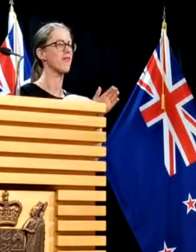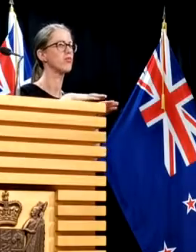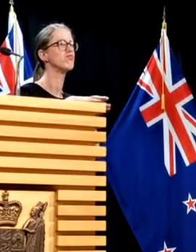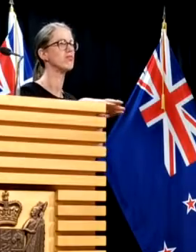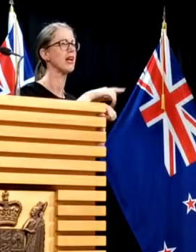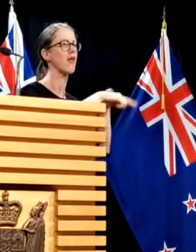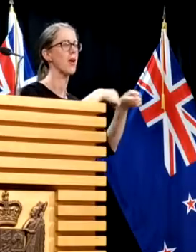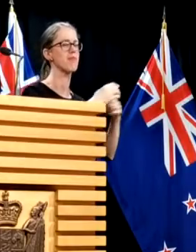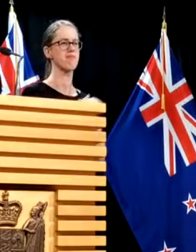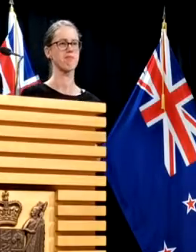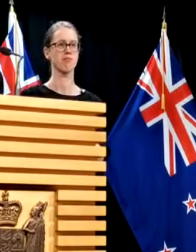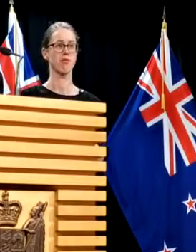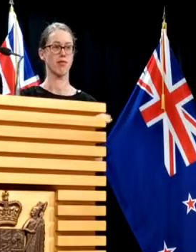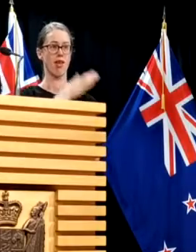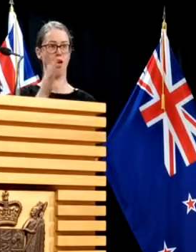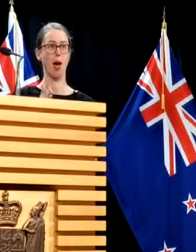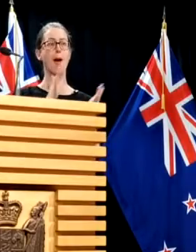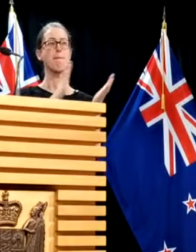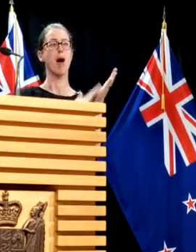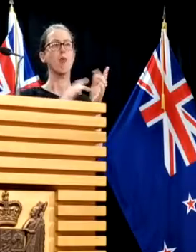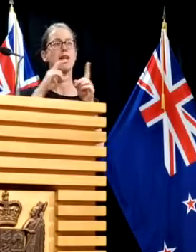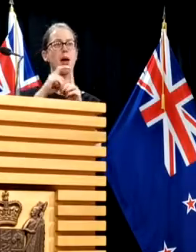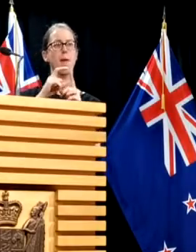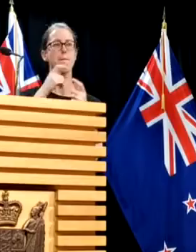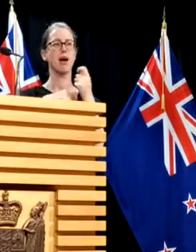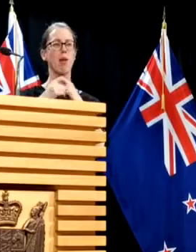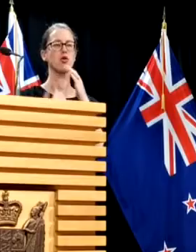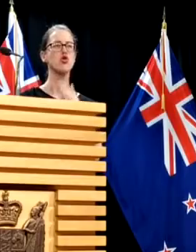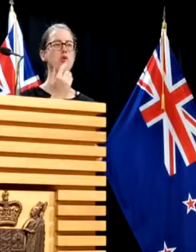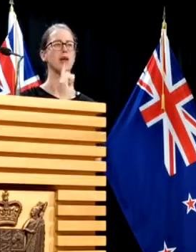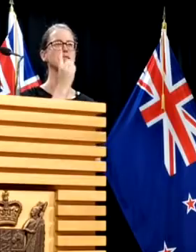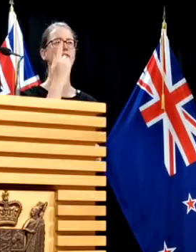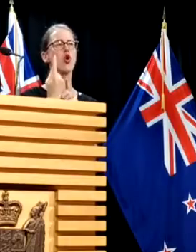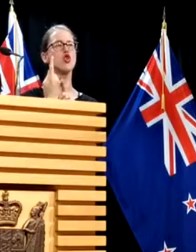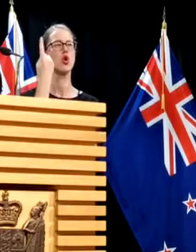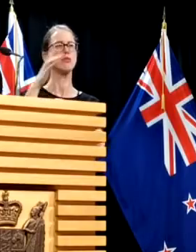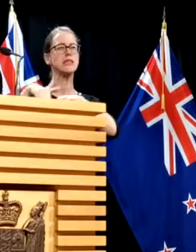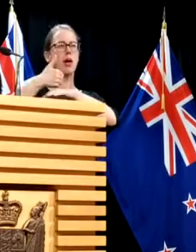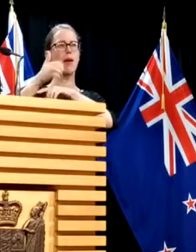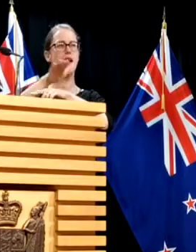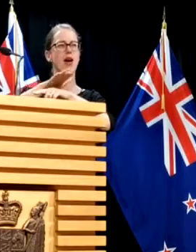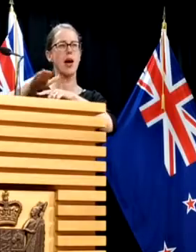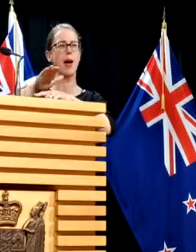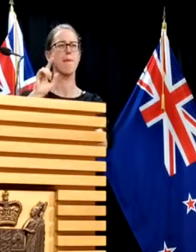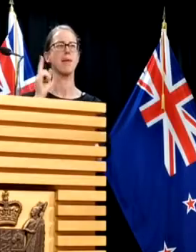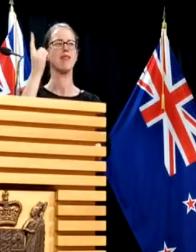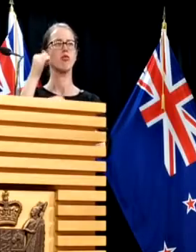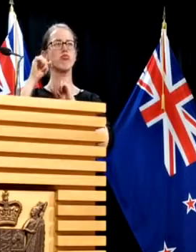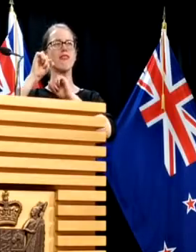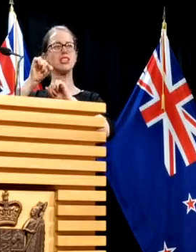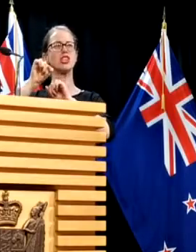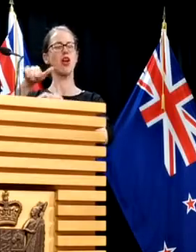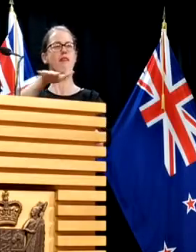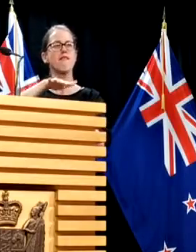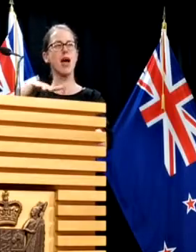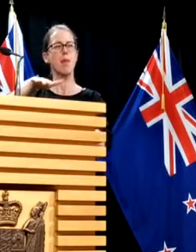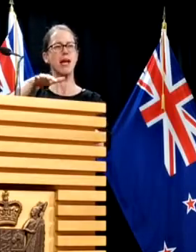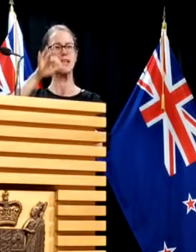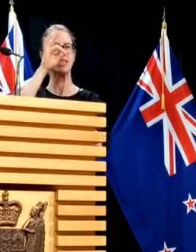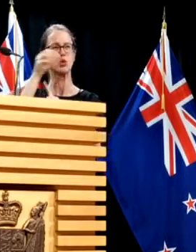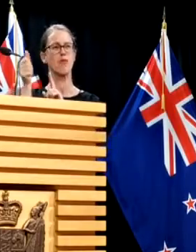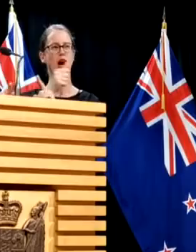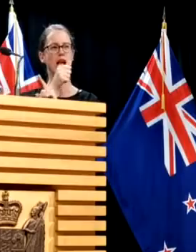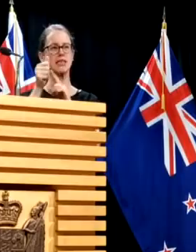Marama Davidson would pick up the new position of Minister for the Prevention of Family and Sexual Violence and Associate Minister